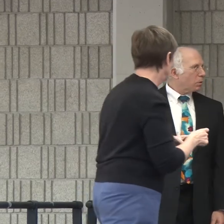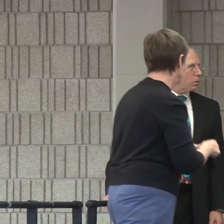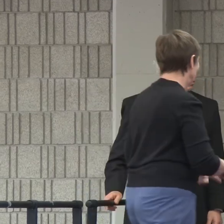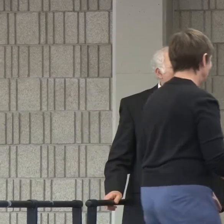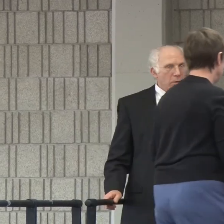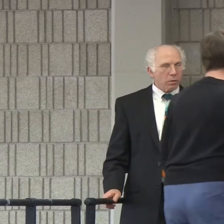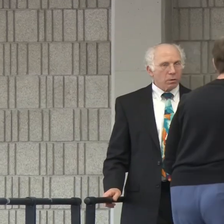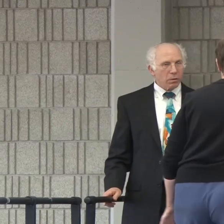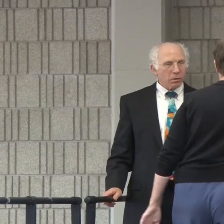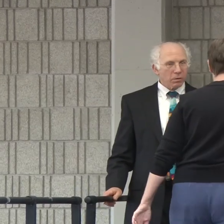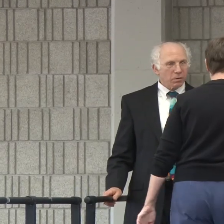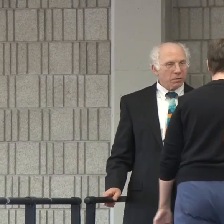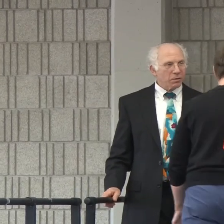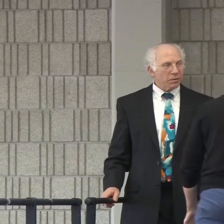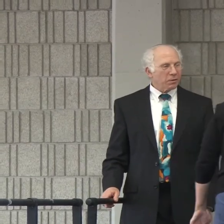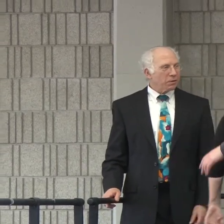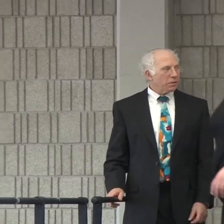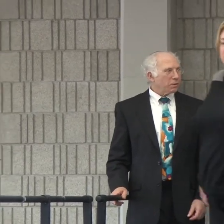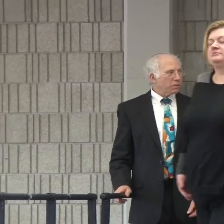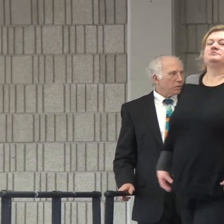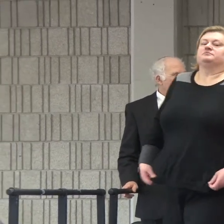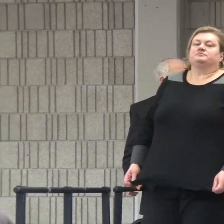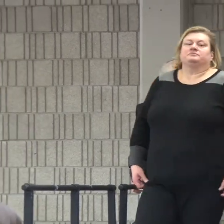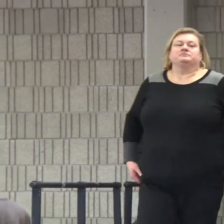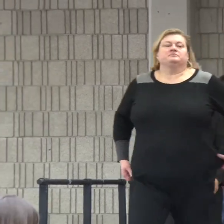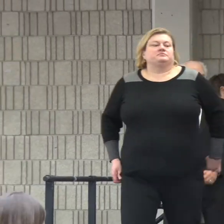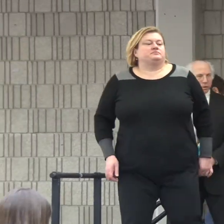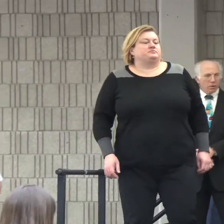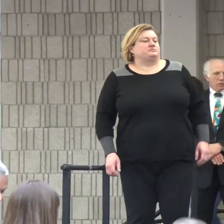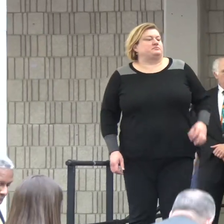rise and join in. Thank you.